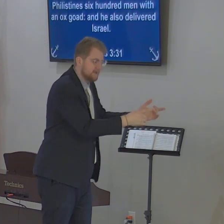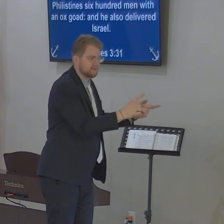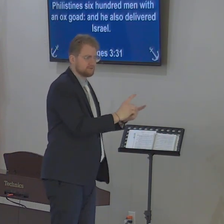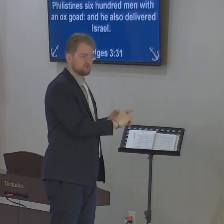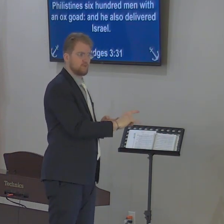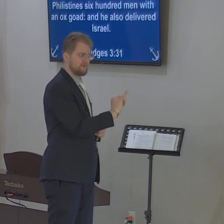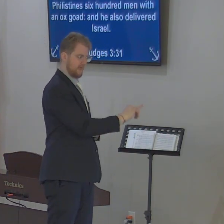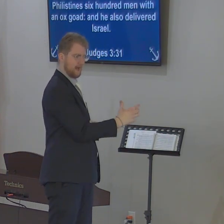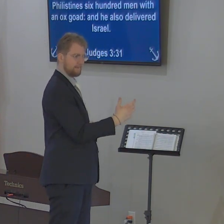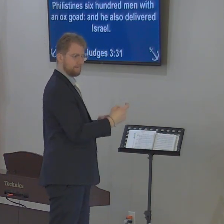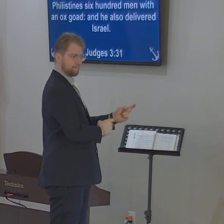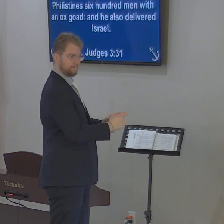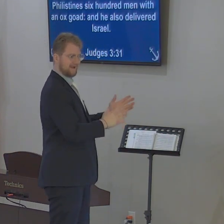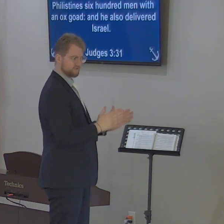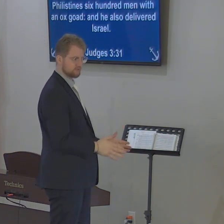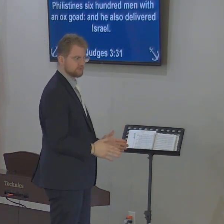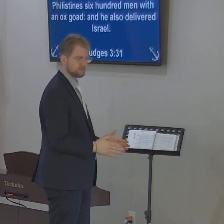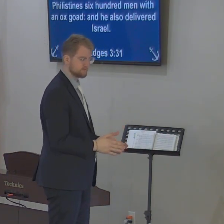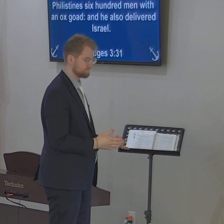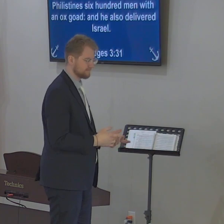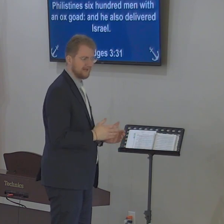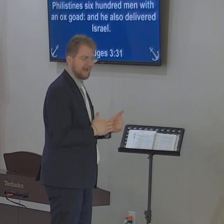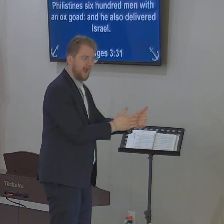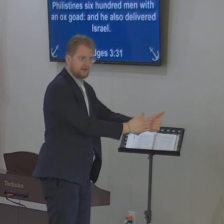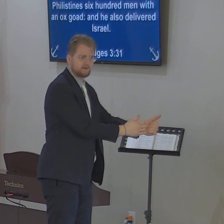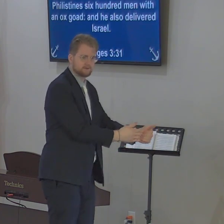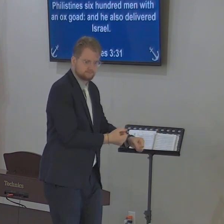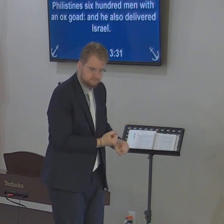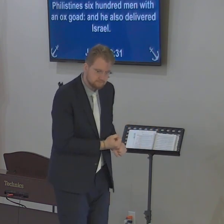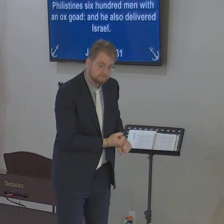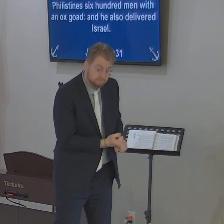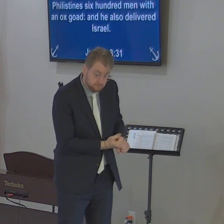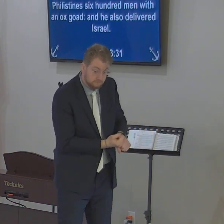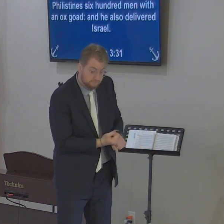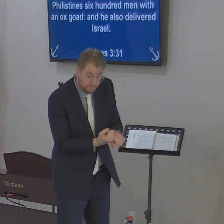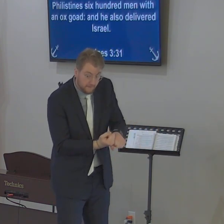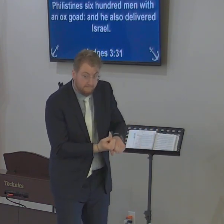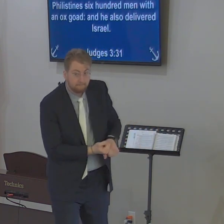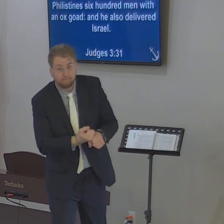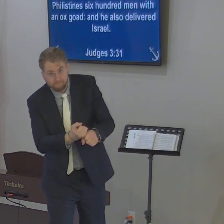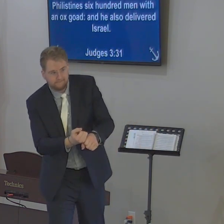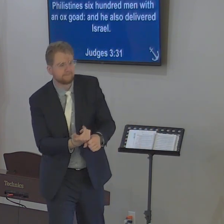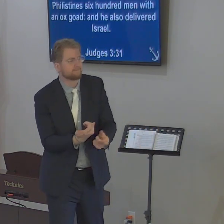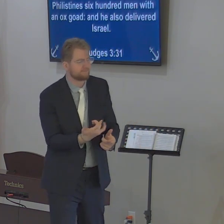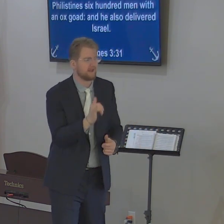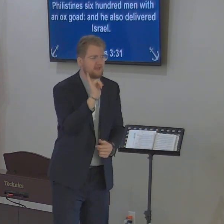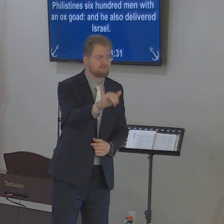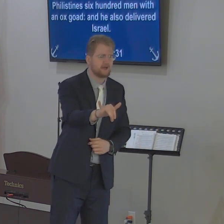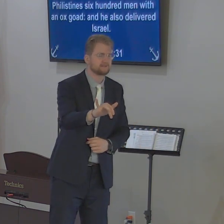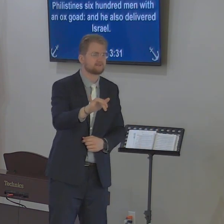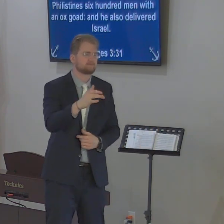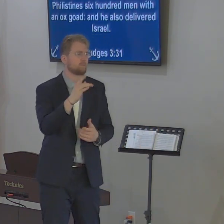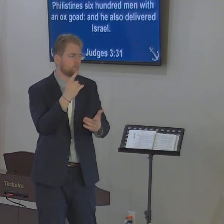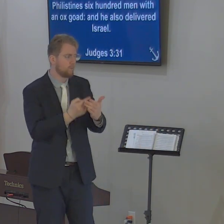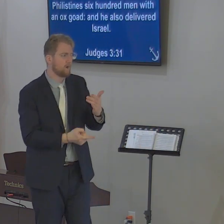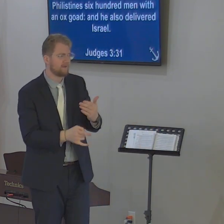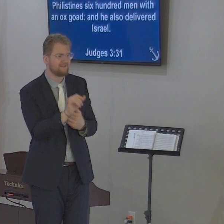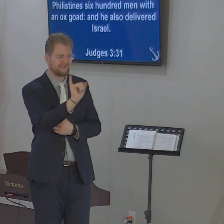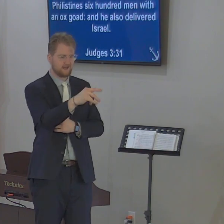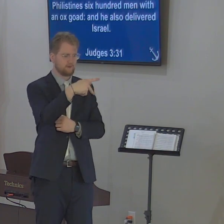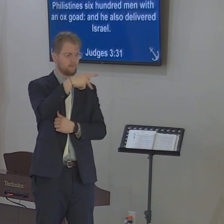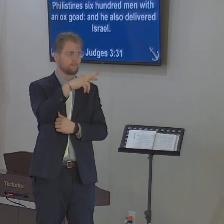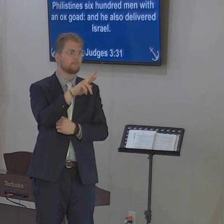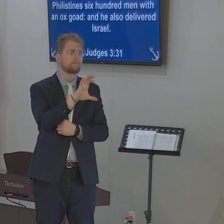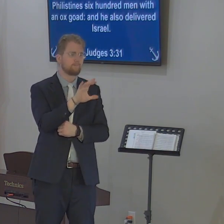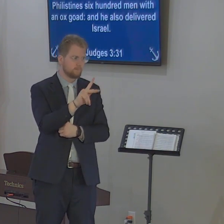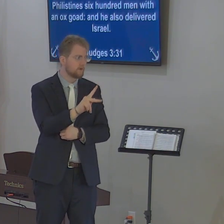oxen. Everybody with me so far? Make sense? This pricking is in reference to an ox goad. It would be a tool that would encourage,